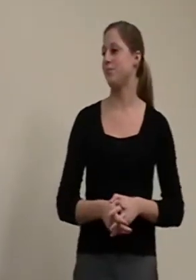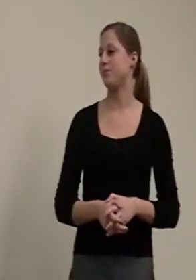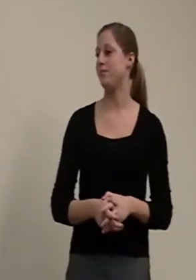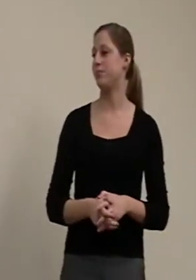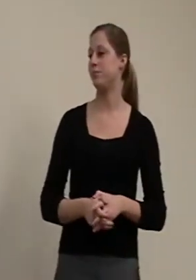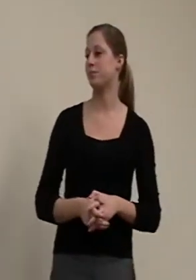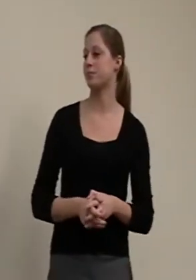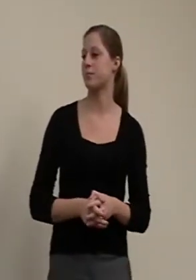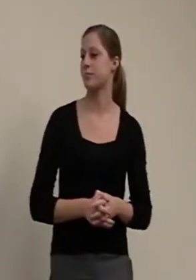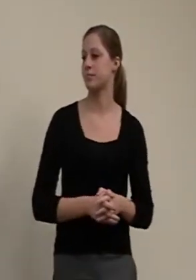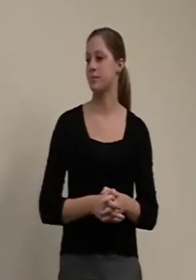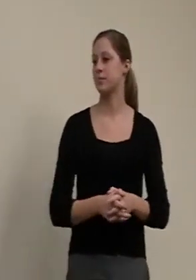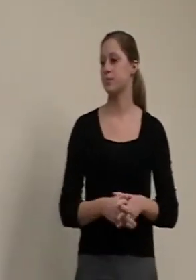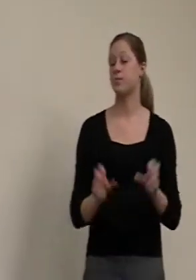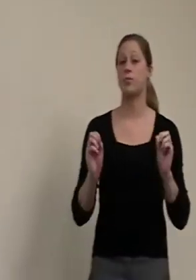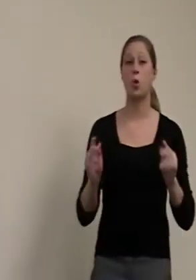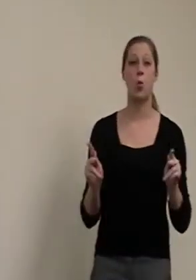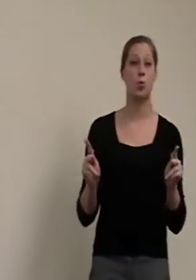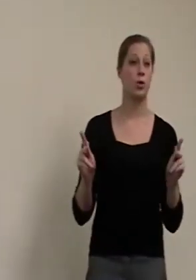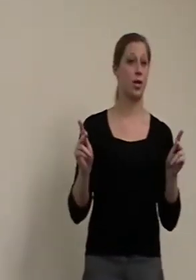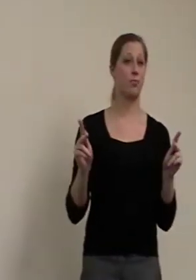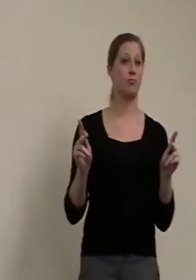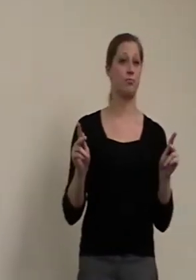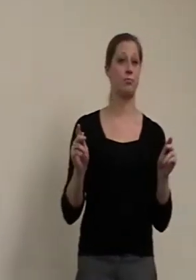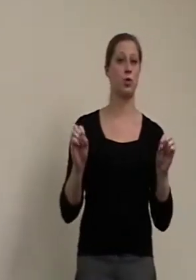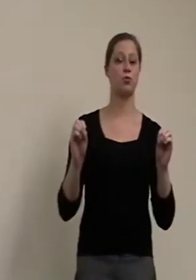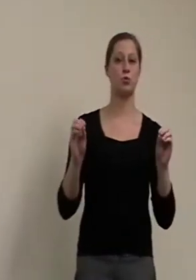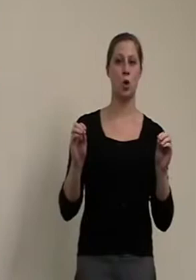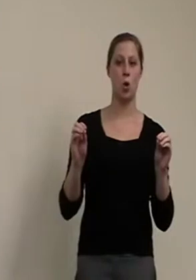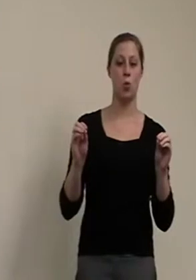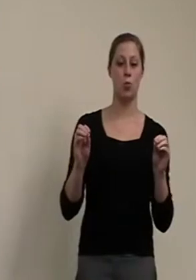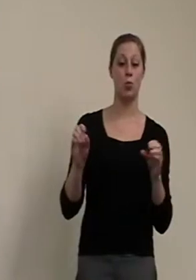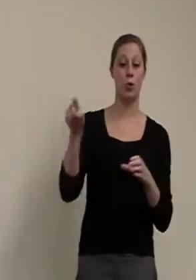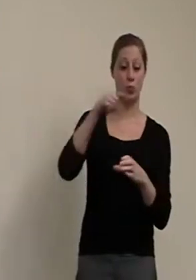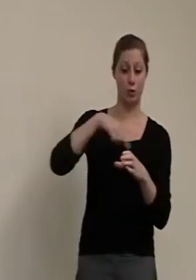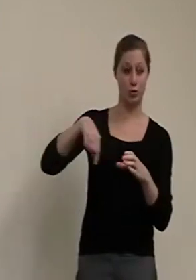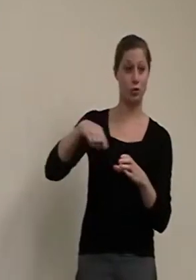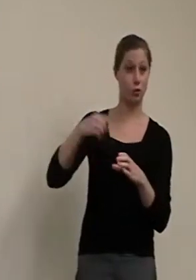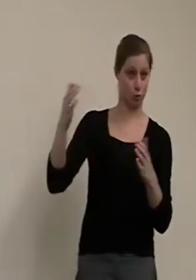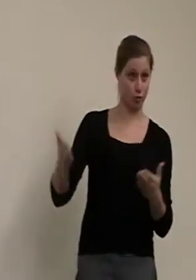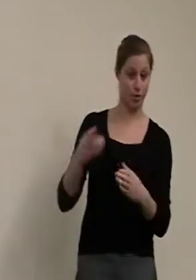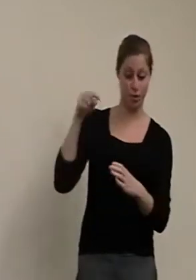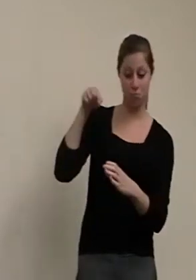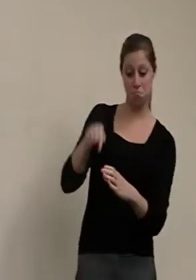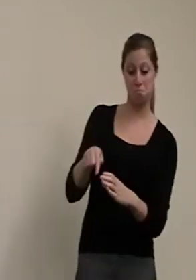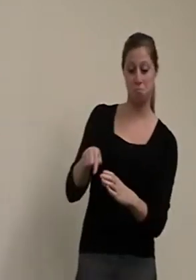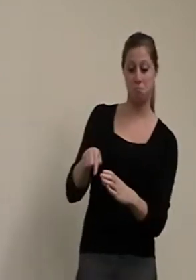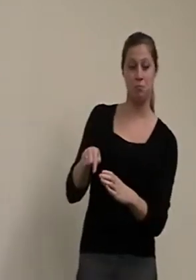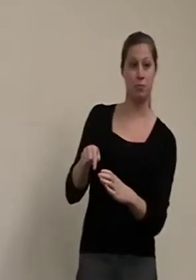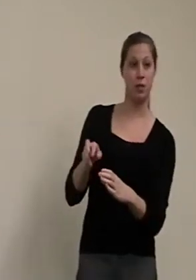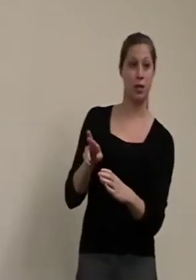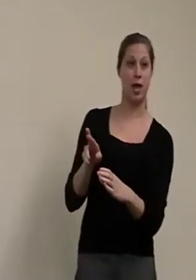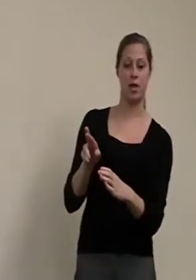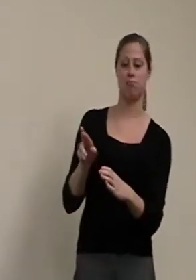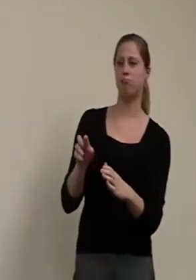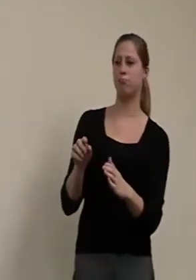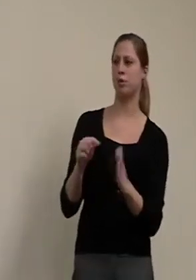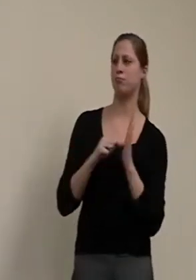right, go ahead. Okay, so the circle here represents your right ear, and the X